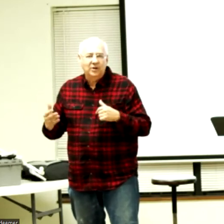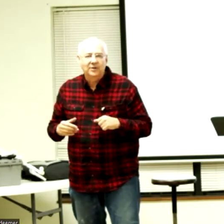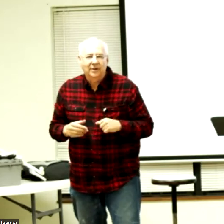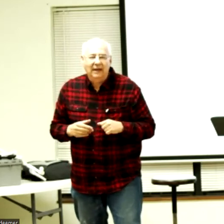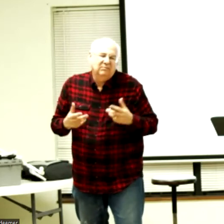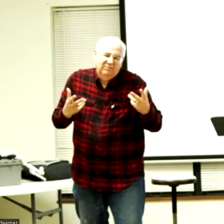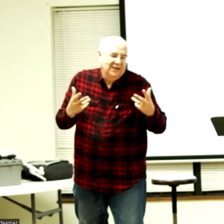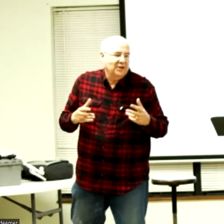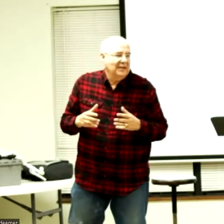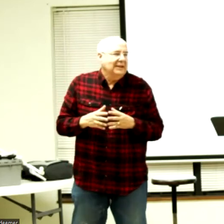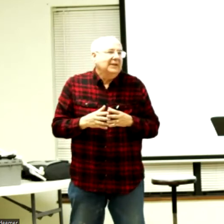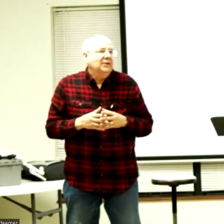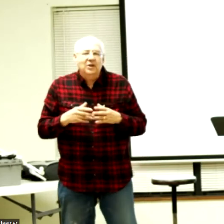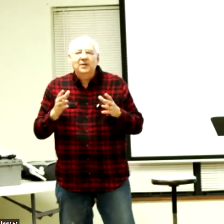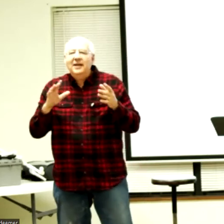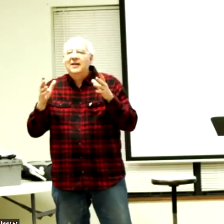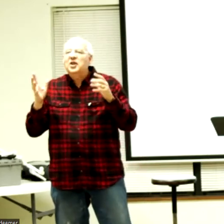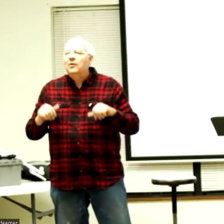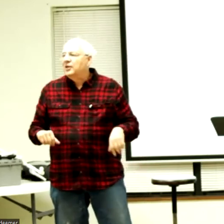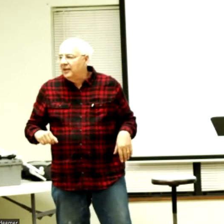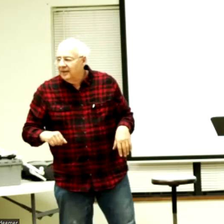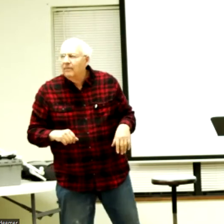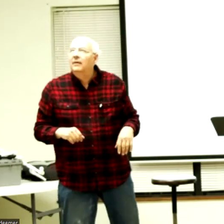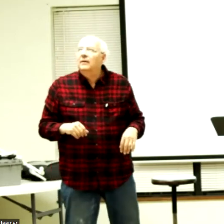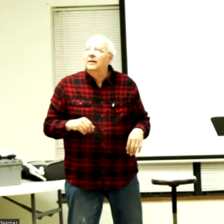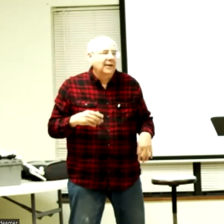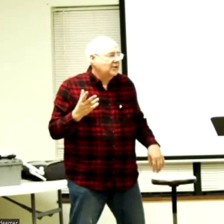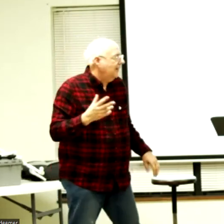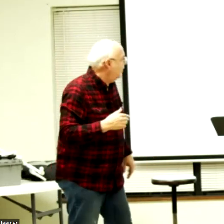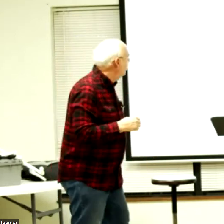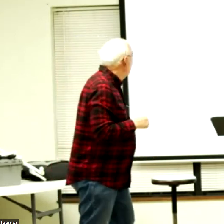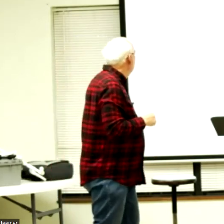questions. Okay, there's a little idiosyncrasies. I didn't say that right.